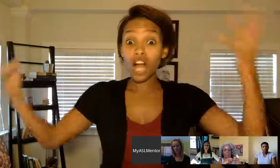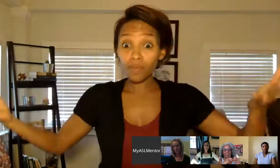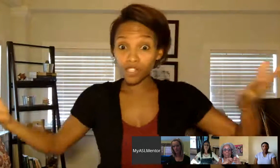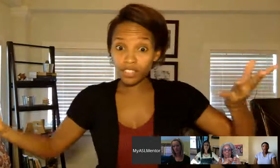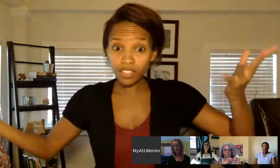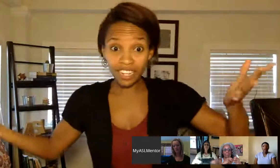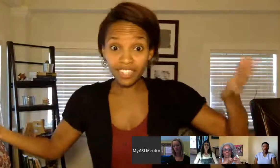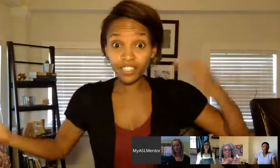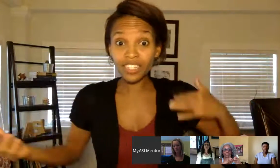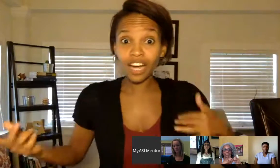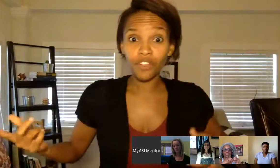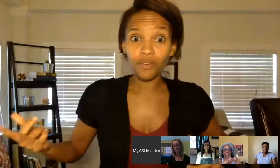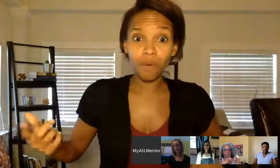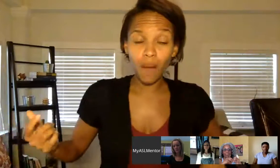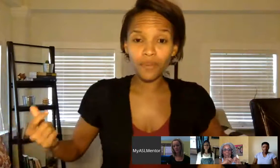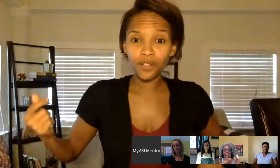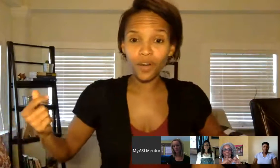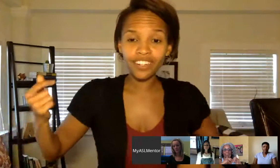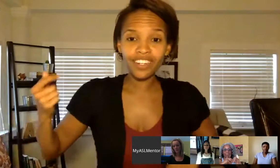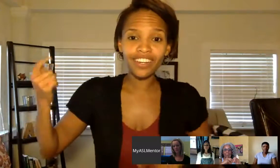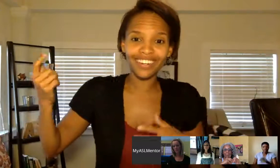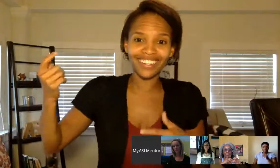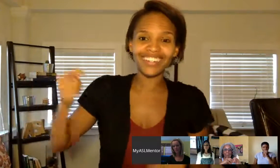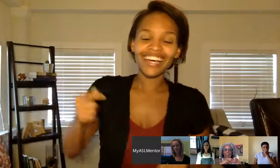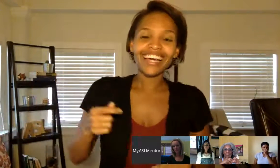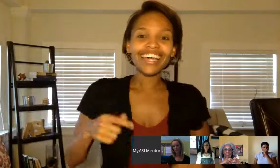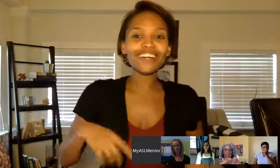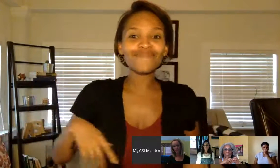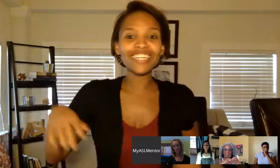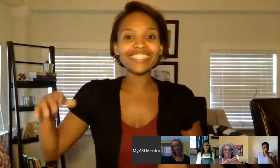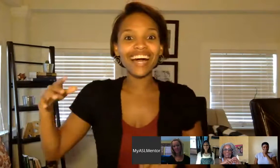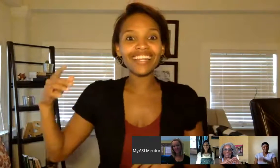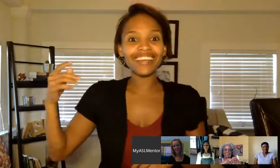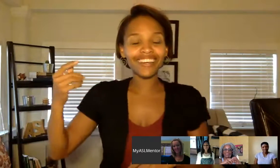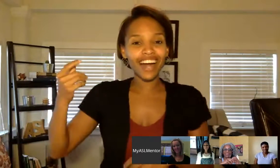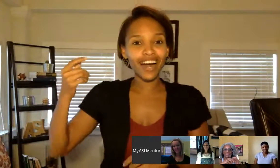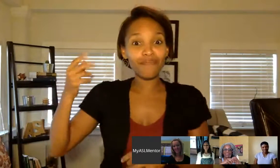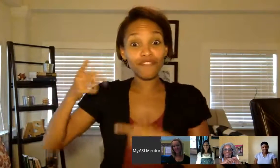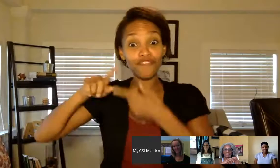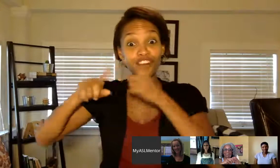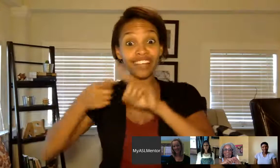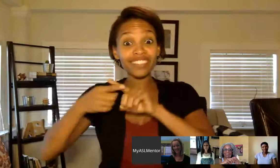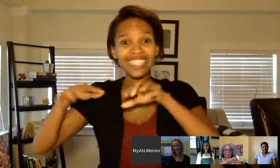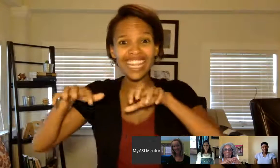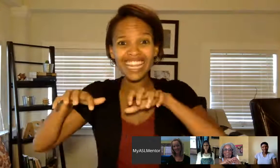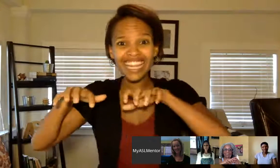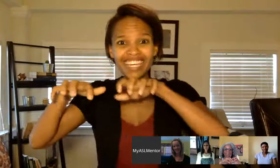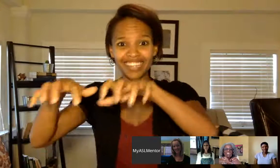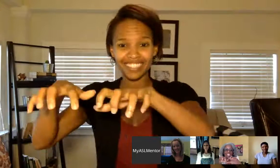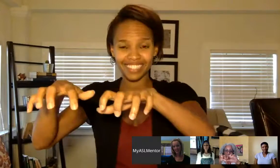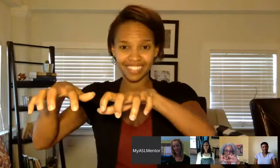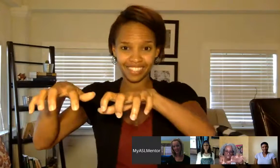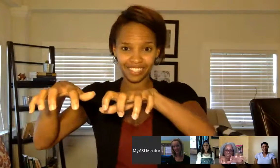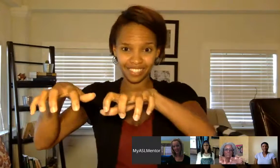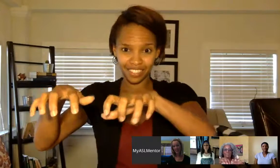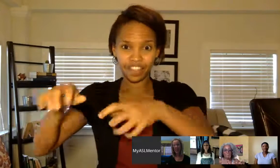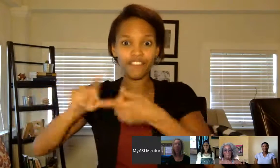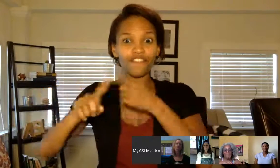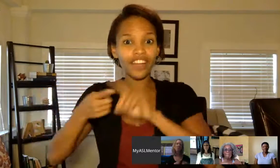Another option, and clearly not the popular one, could be signing friends